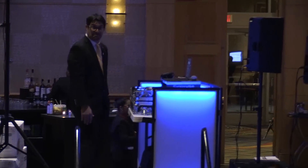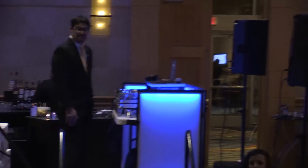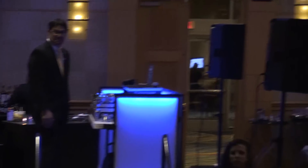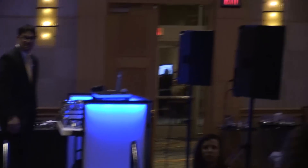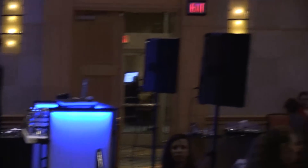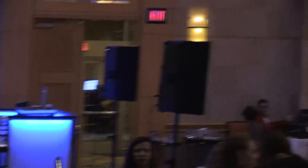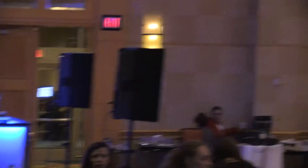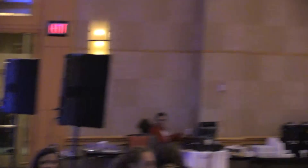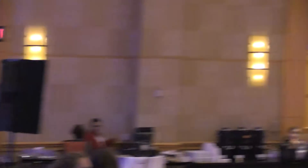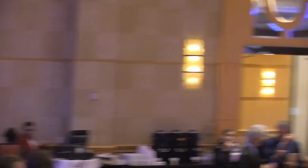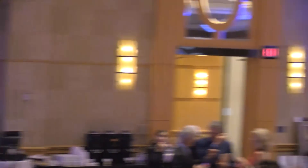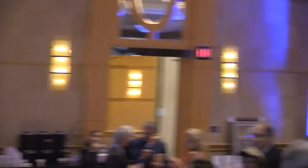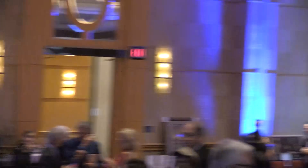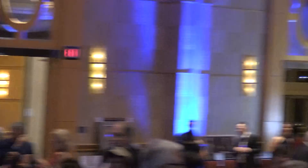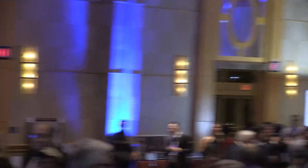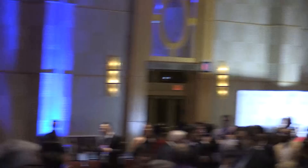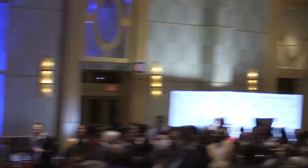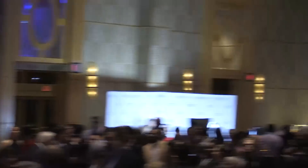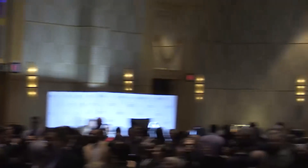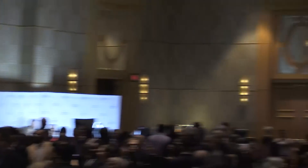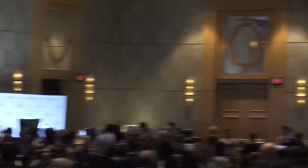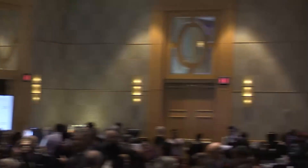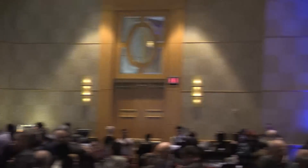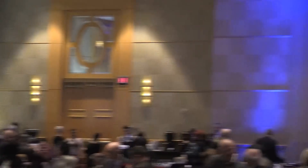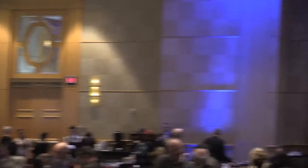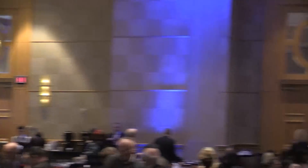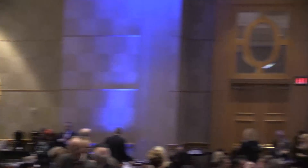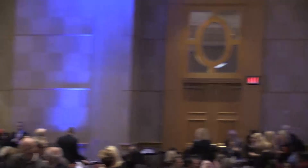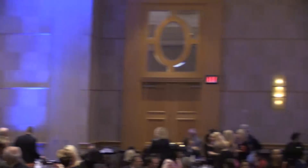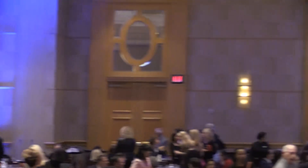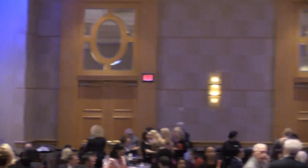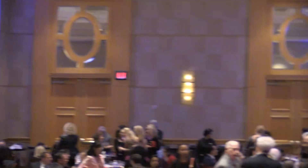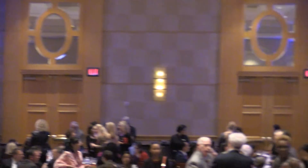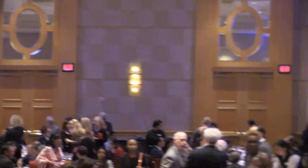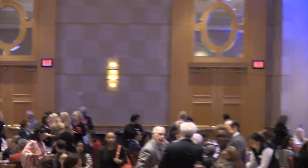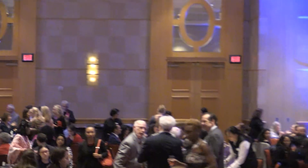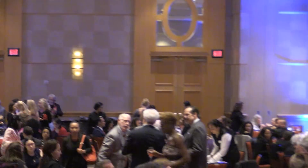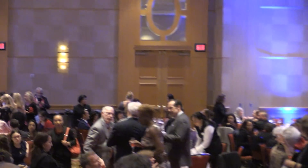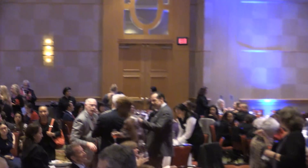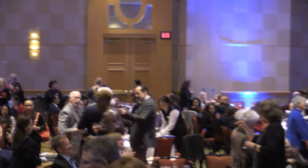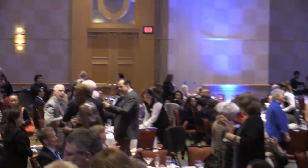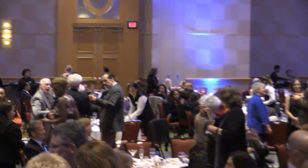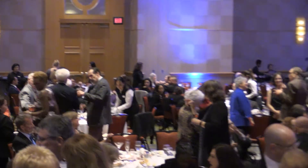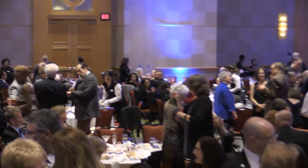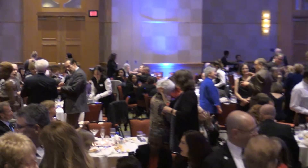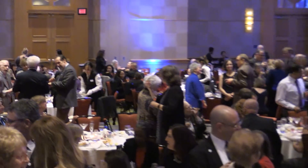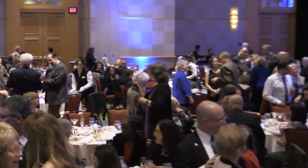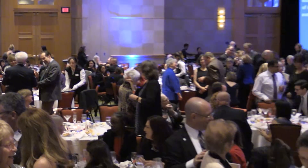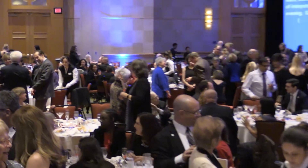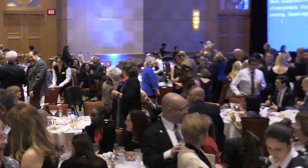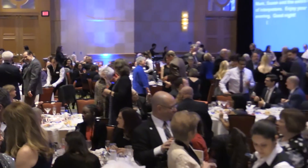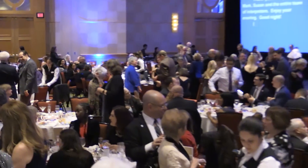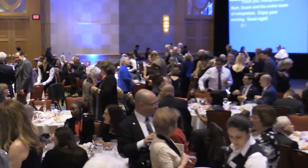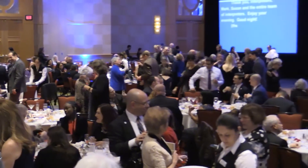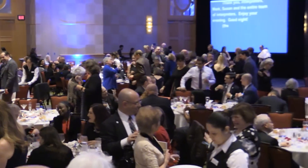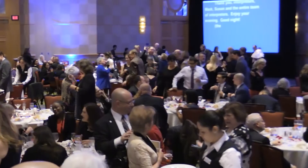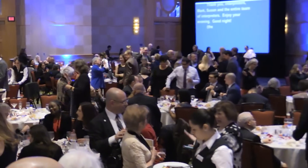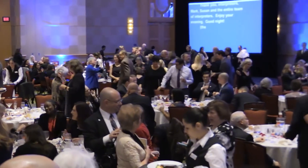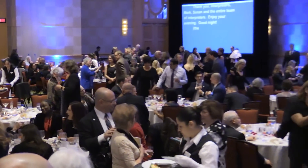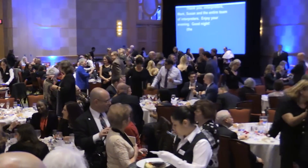of interpreters. Enjoy your evening. Good night. That was good. The whole team. Nice.